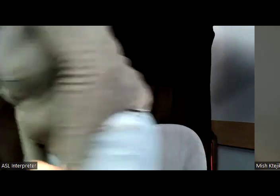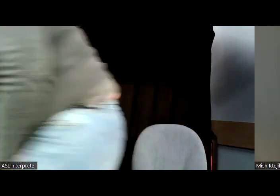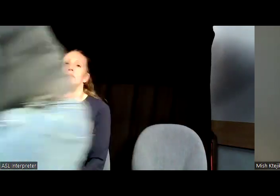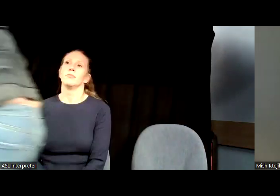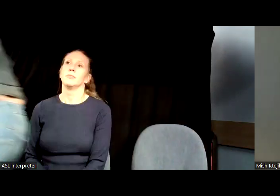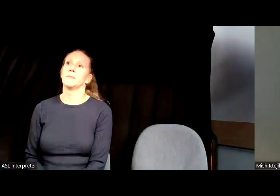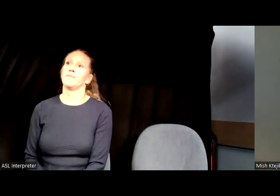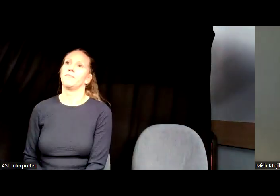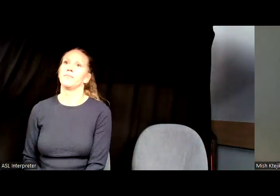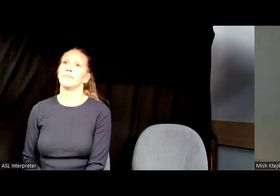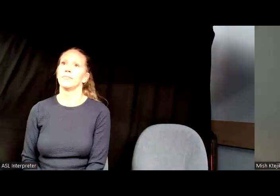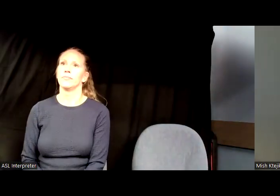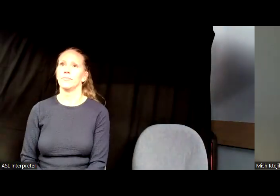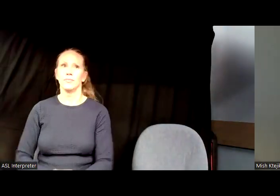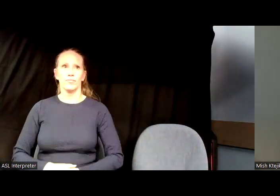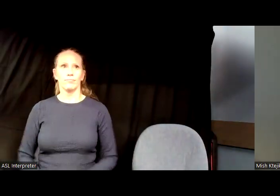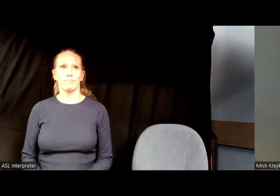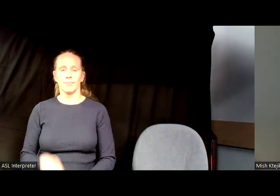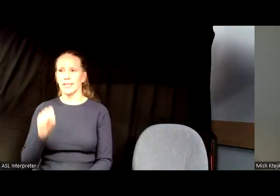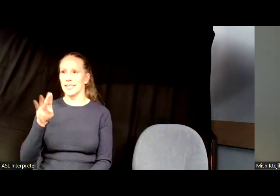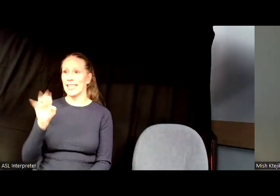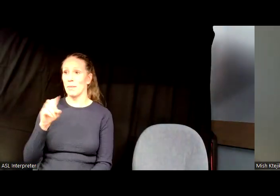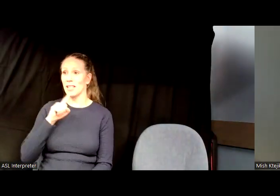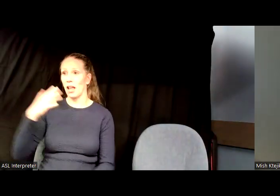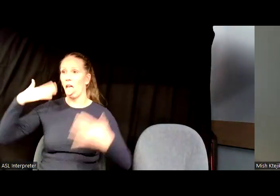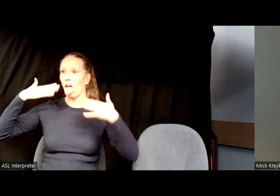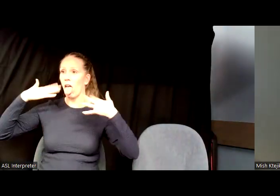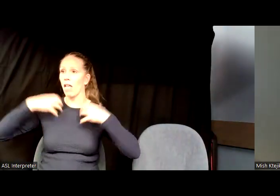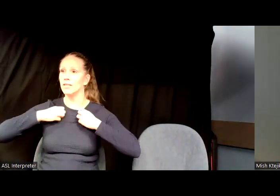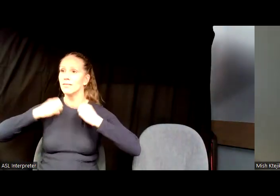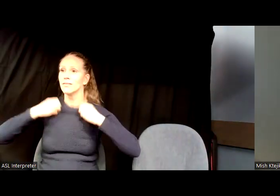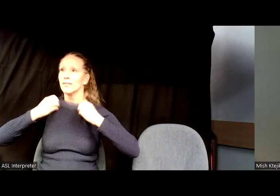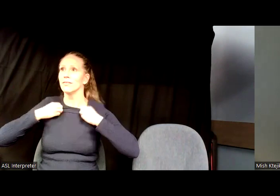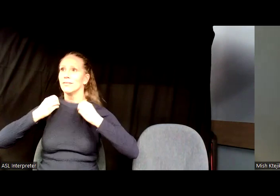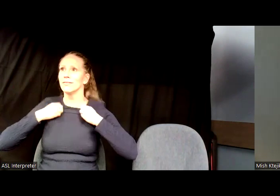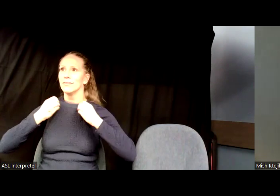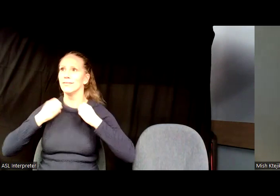Okay, then there's a problem. See, it is warm in here.